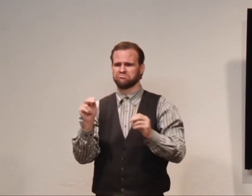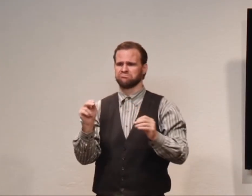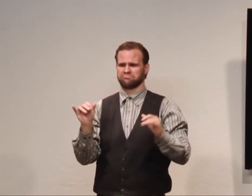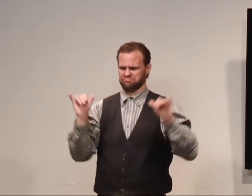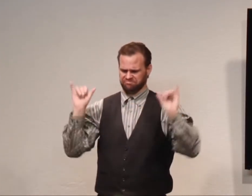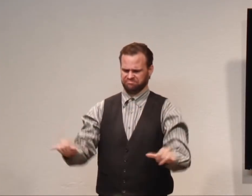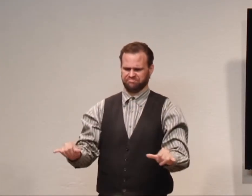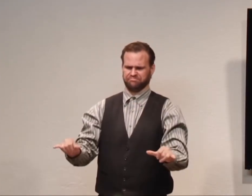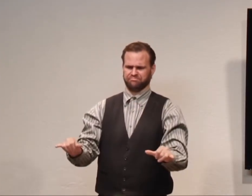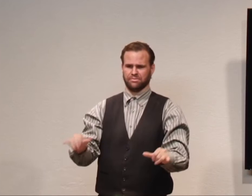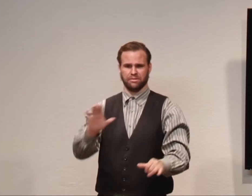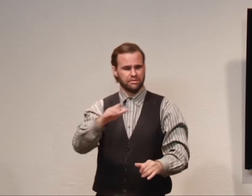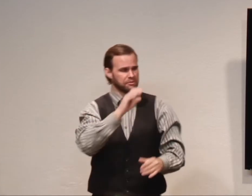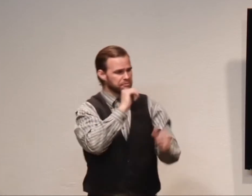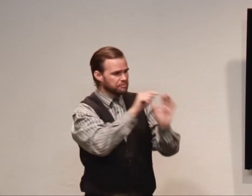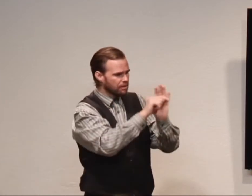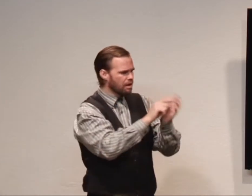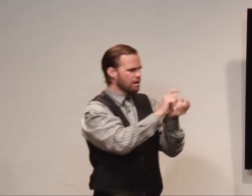priesthood.